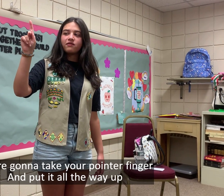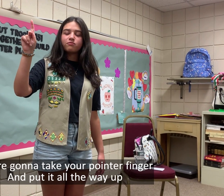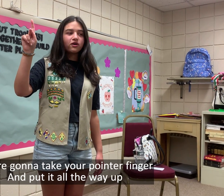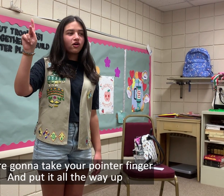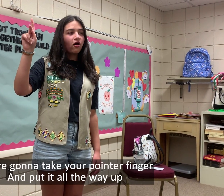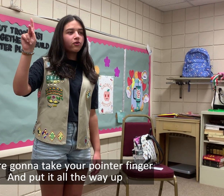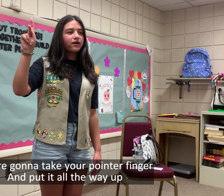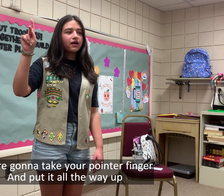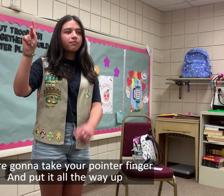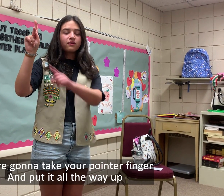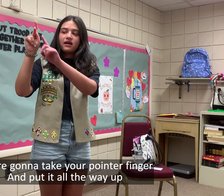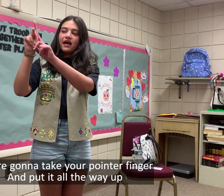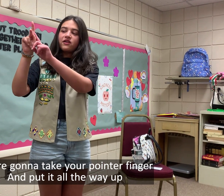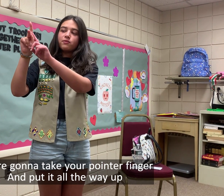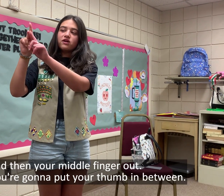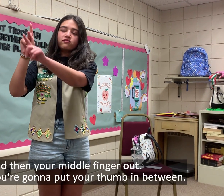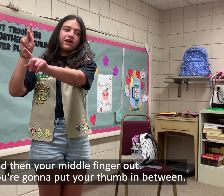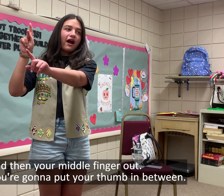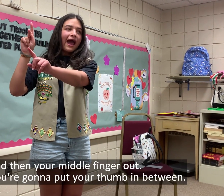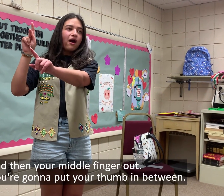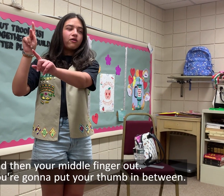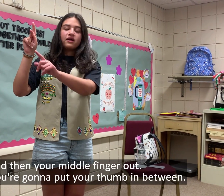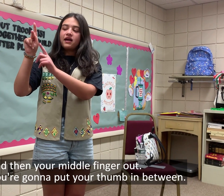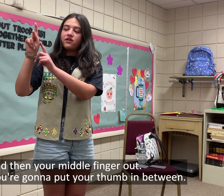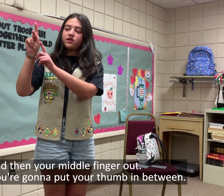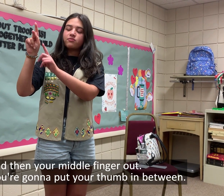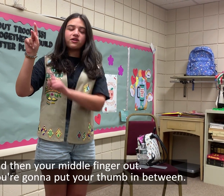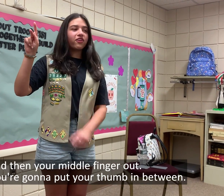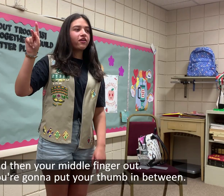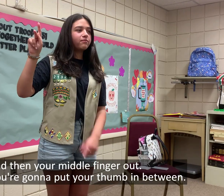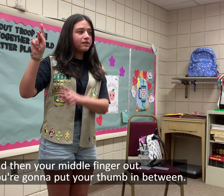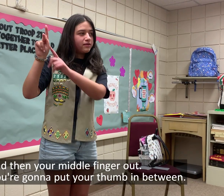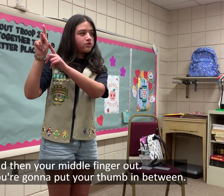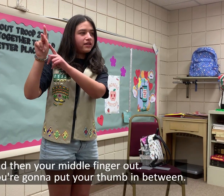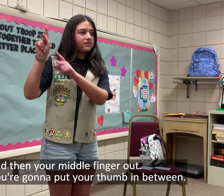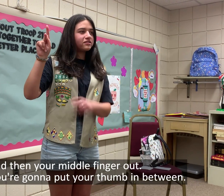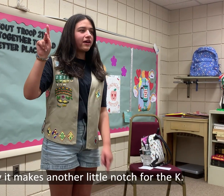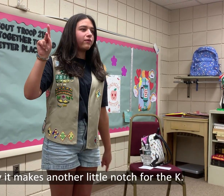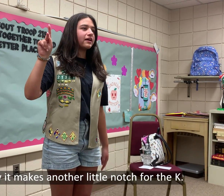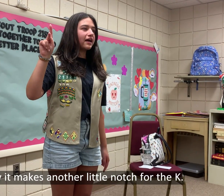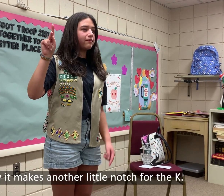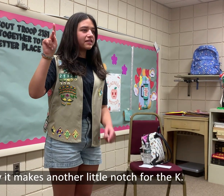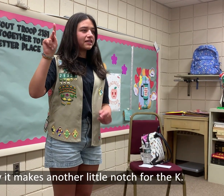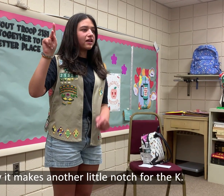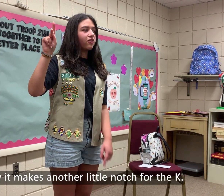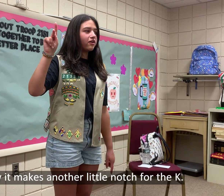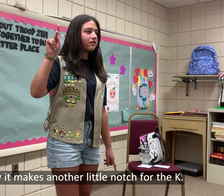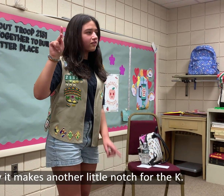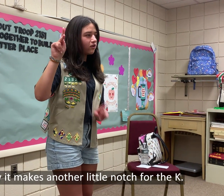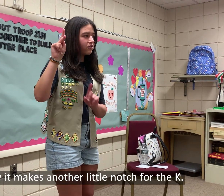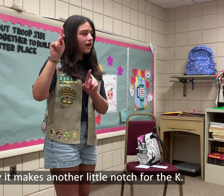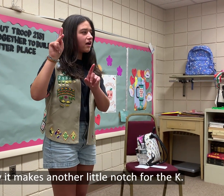put it all the way up, and then your middle finger out. And then you're going to put your thumb in between. So that way it kind of makes like another little notch for the